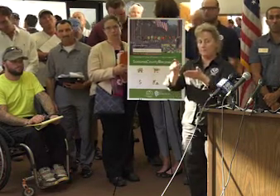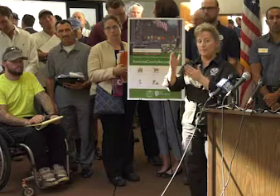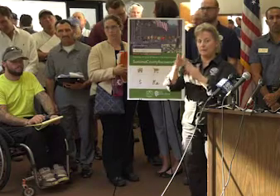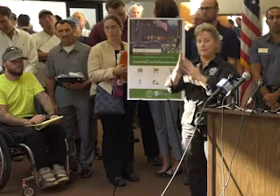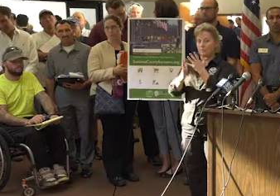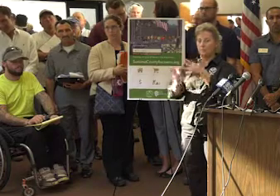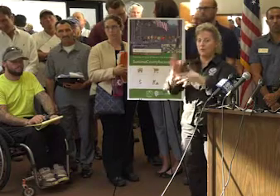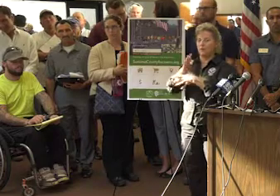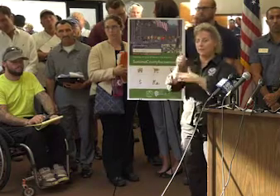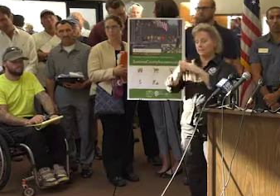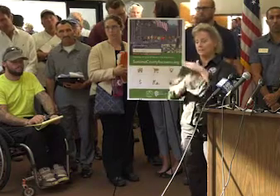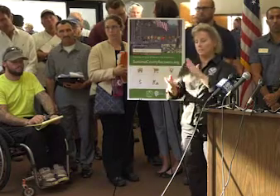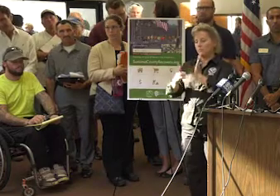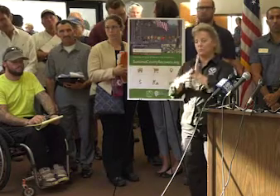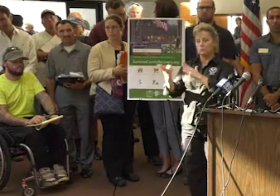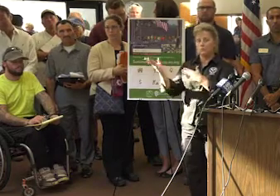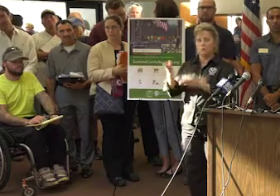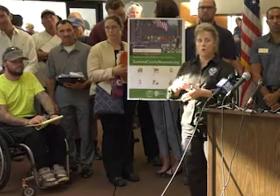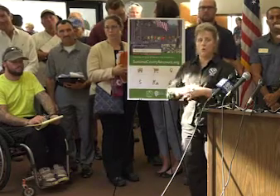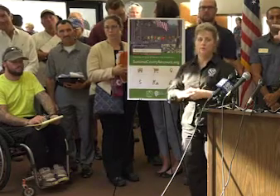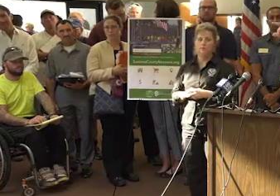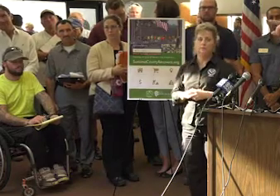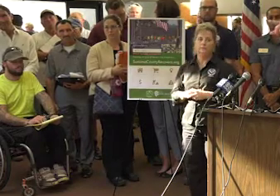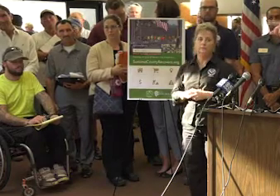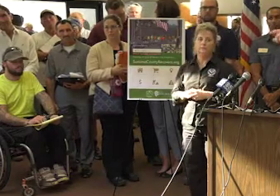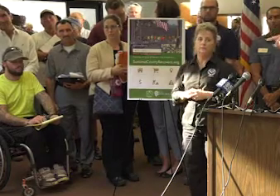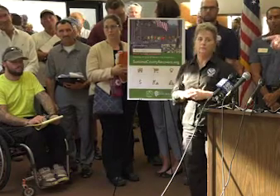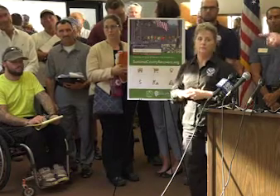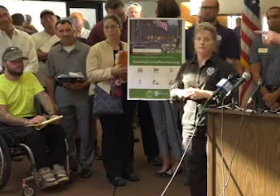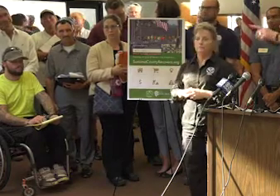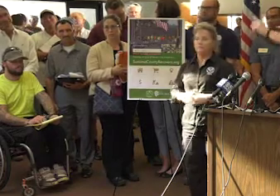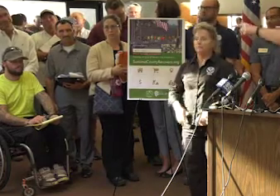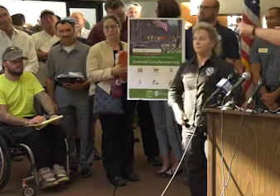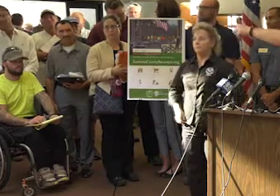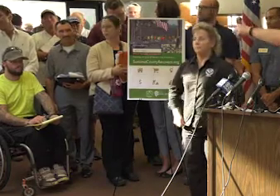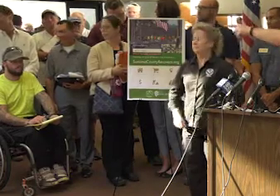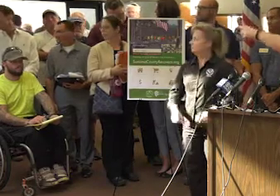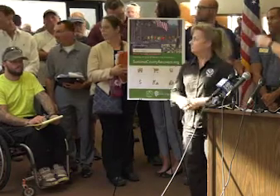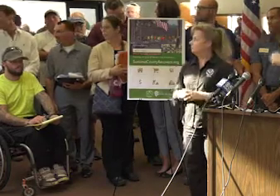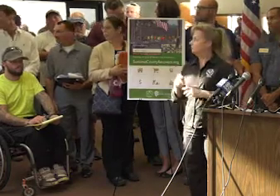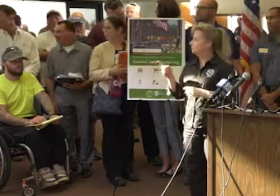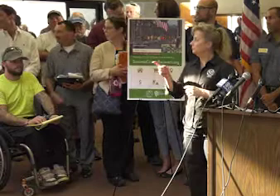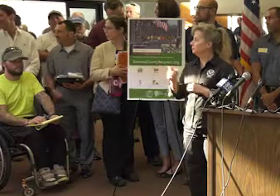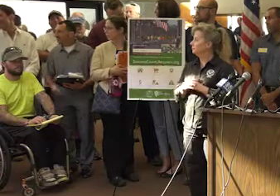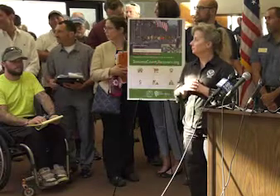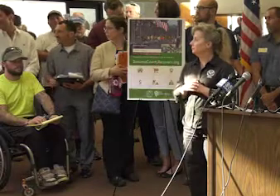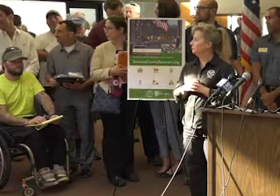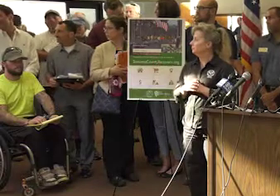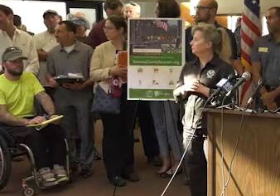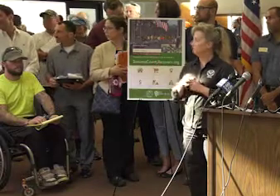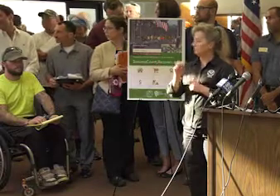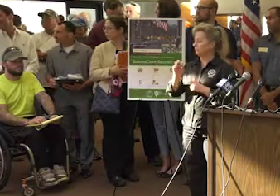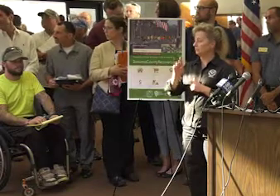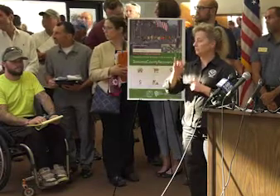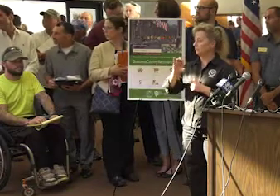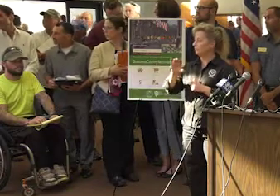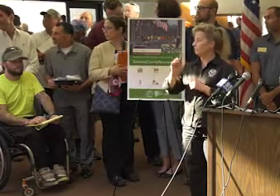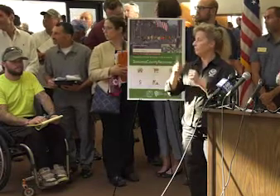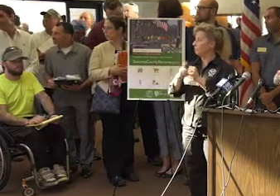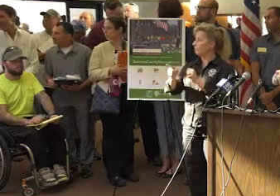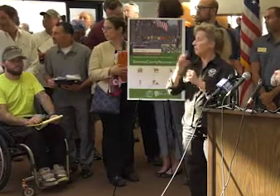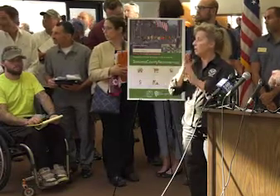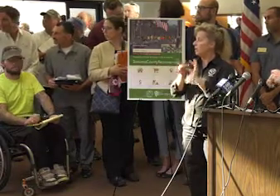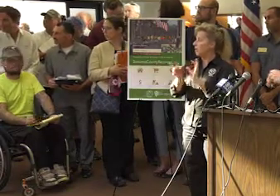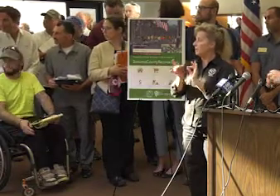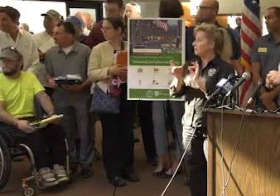as subcontractors are brought on board. Gentleman in the white has it. Right here? Eric, first of all, your